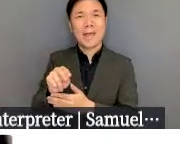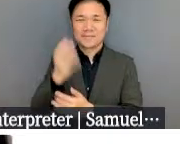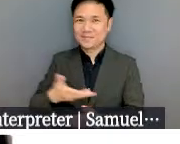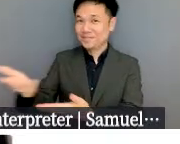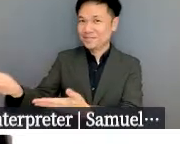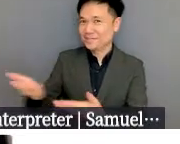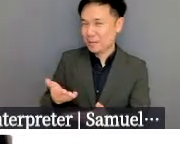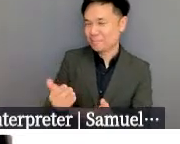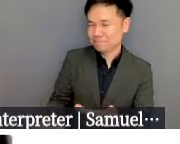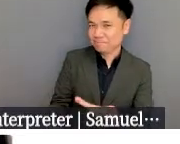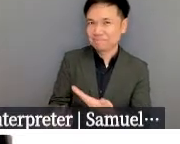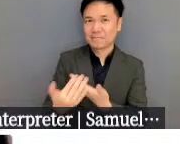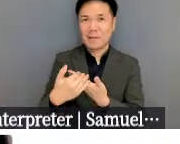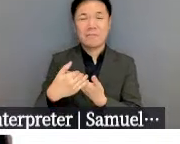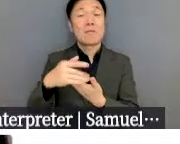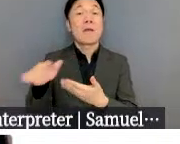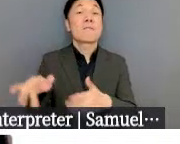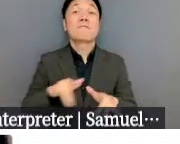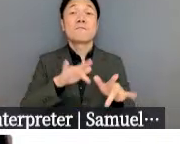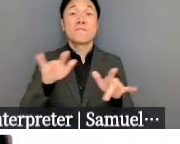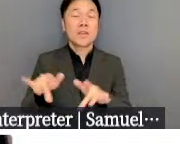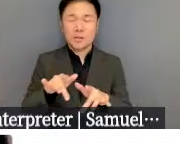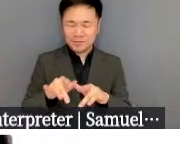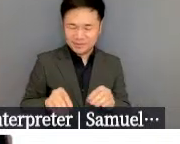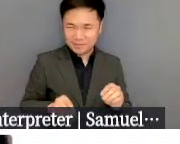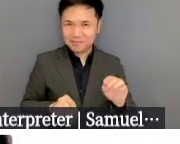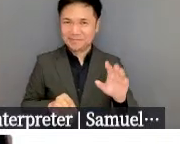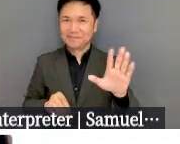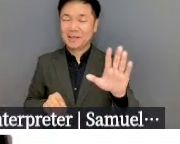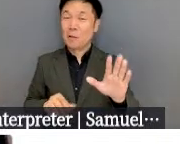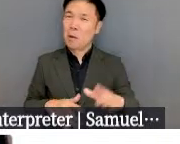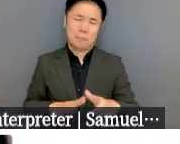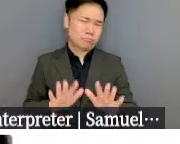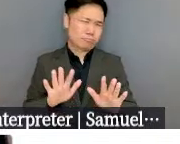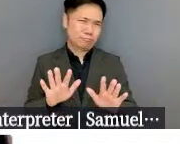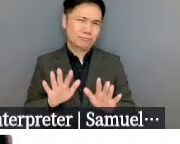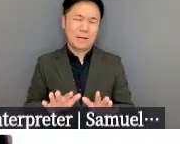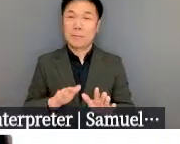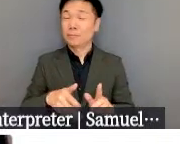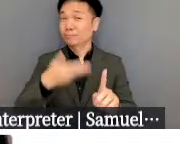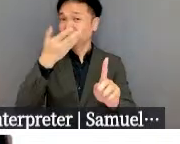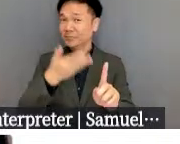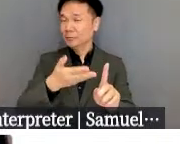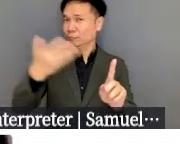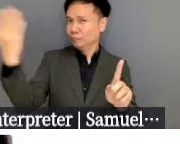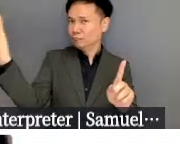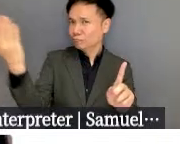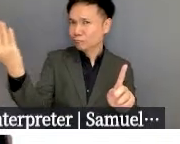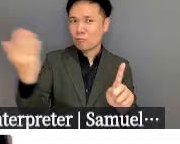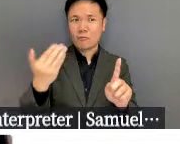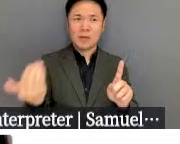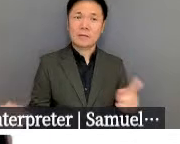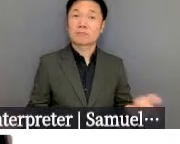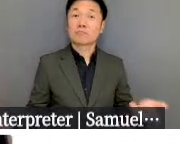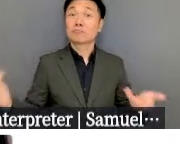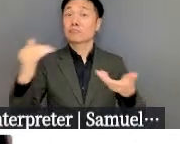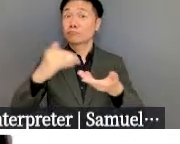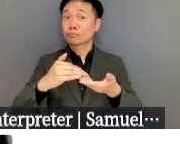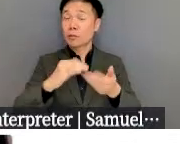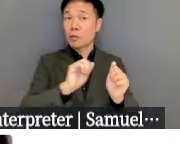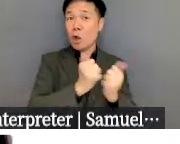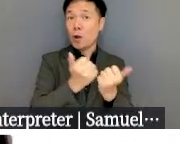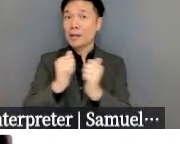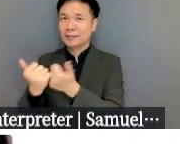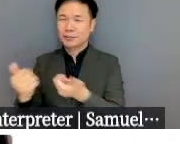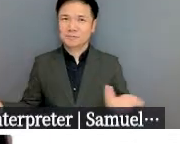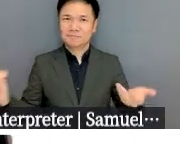form of her video message. And it's great again to have this joint institutional support, as Zorica said, and this